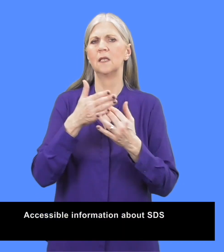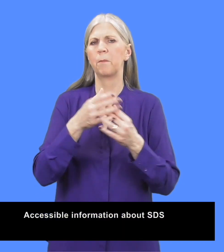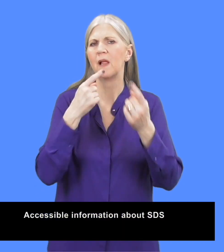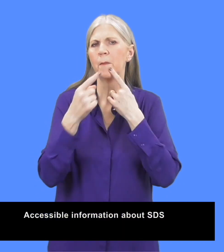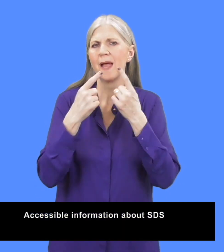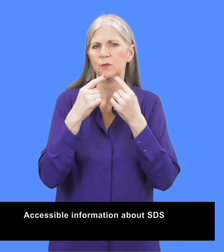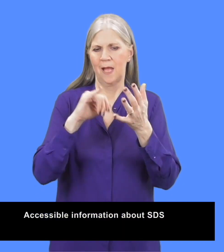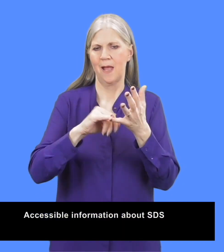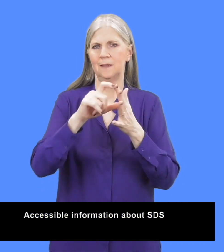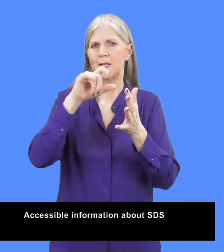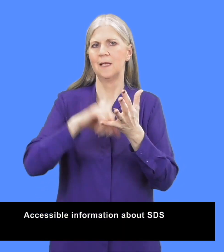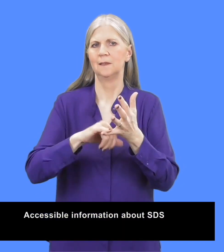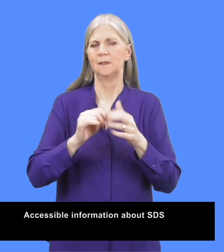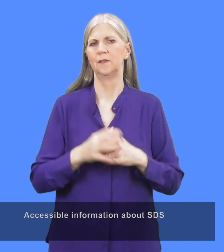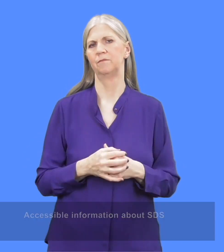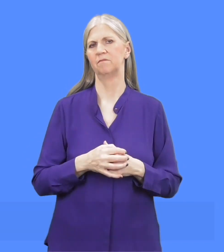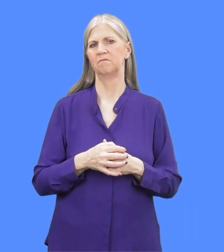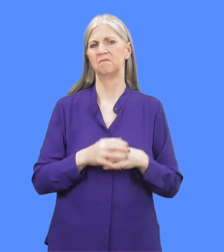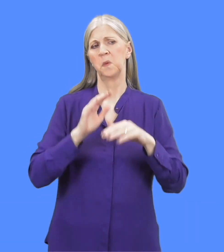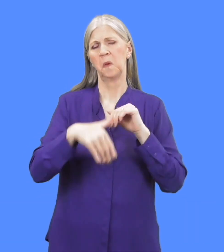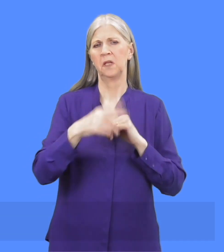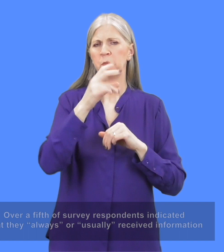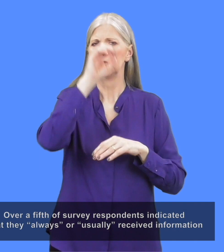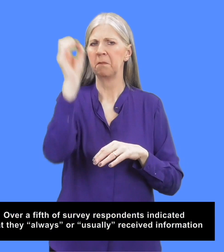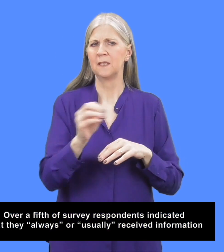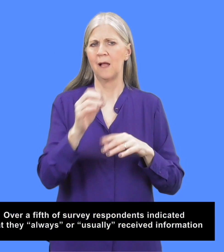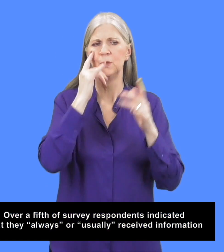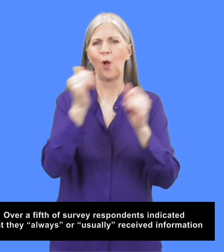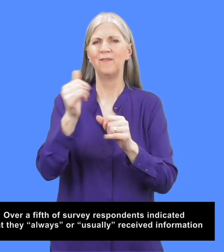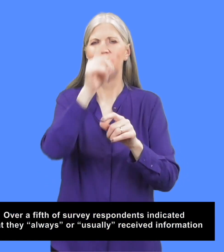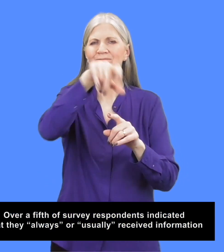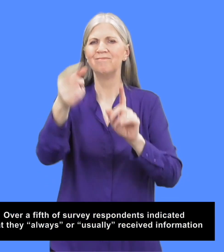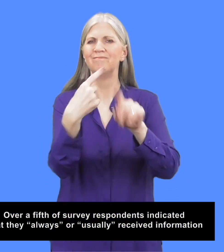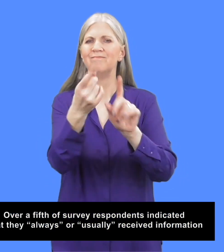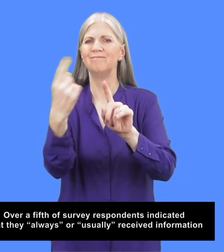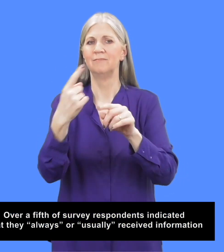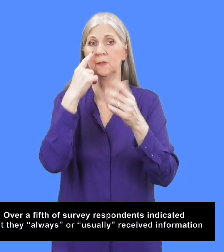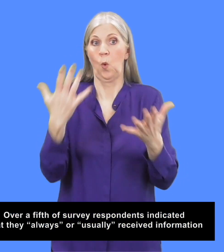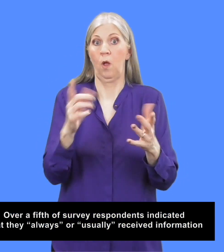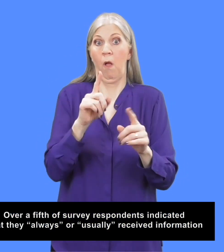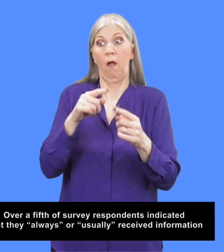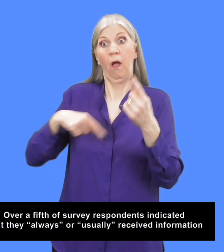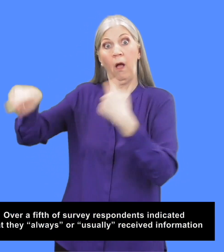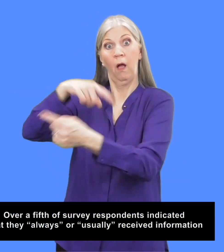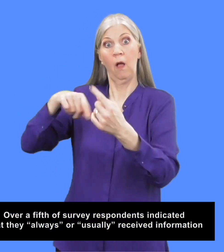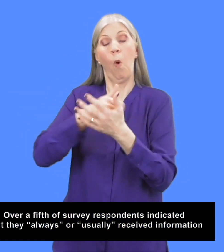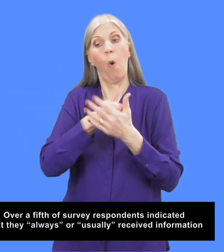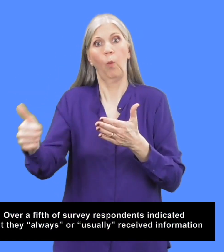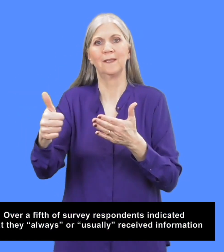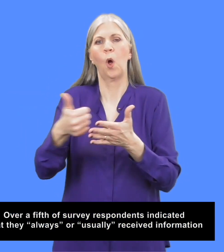Accessible information about SDS. Over a fifth of survey respondents indicated that they always or usually